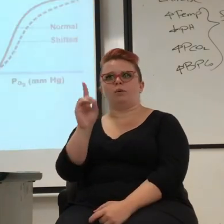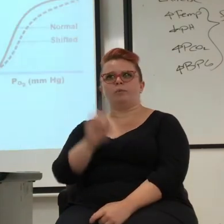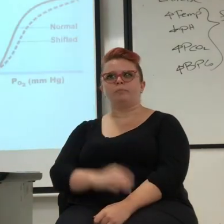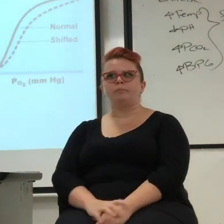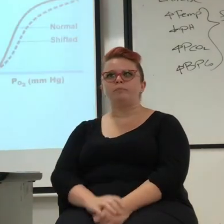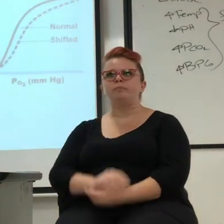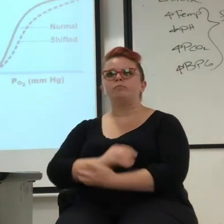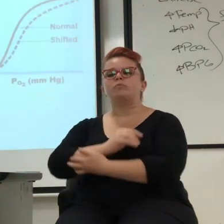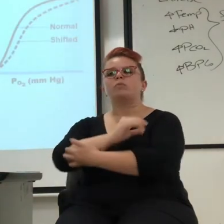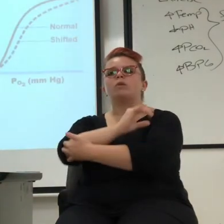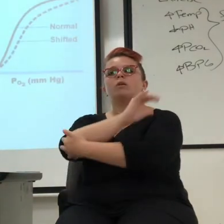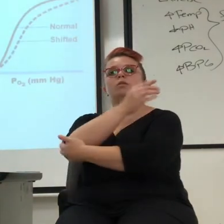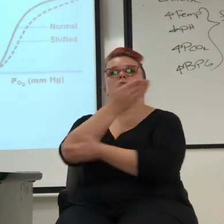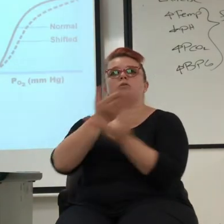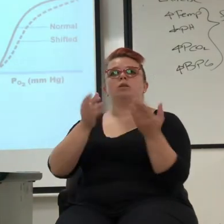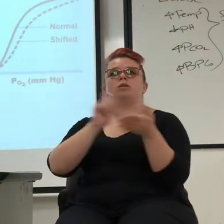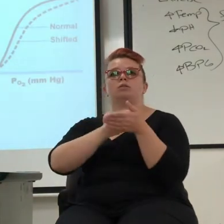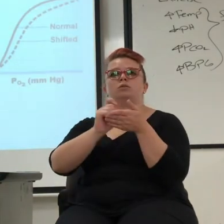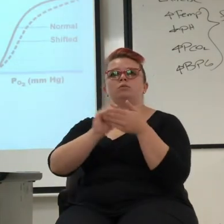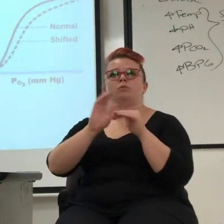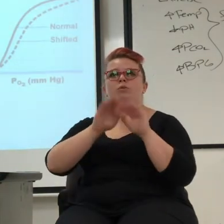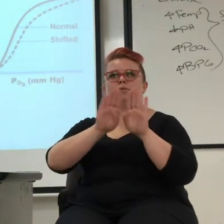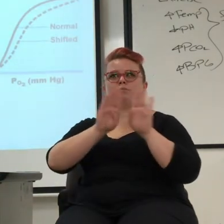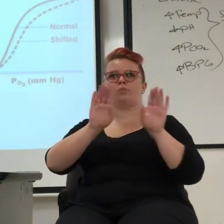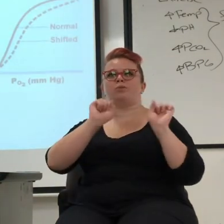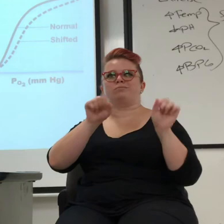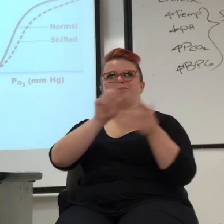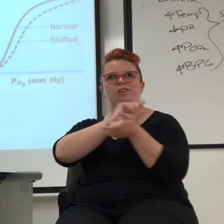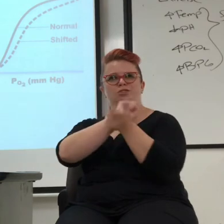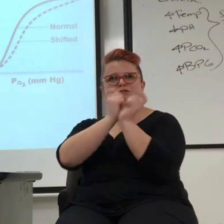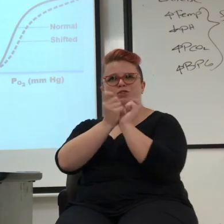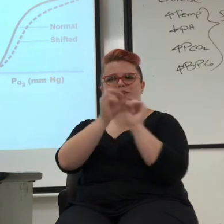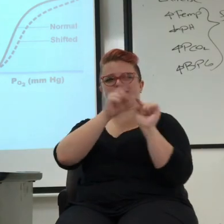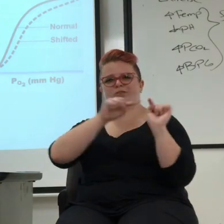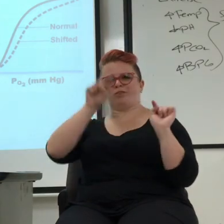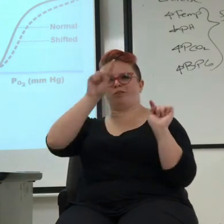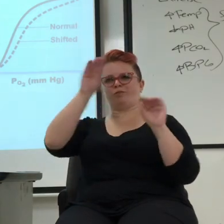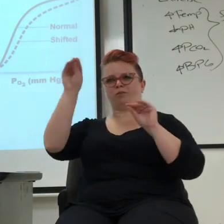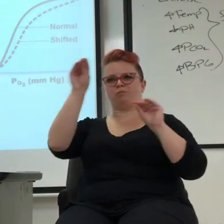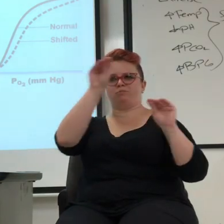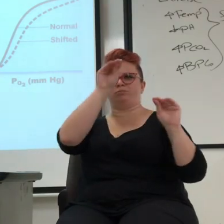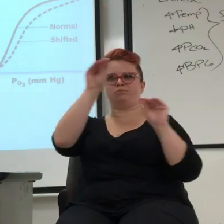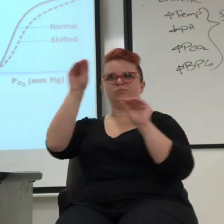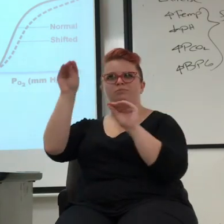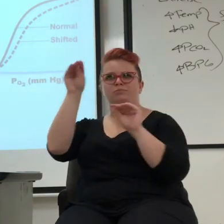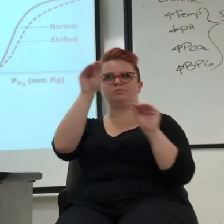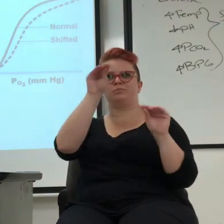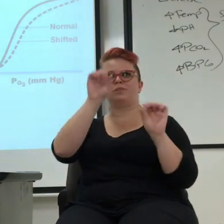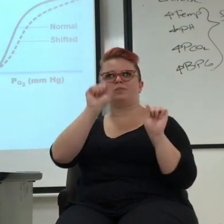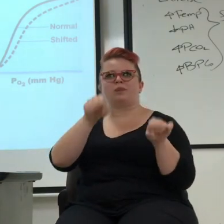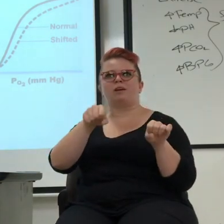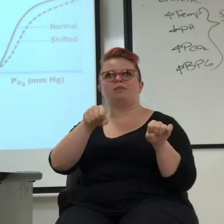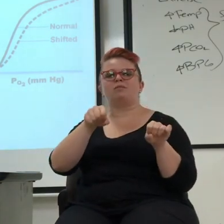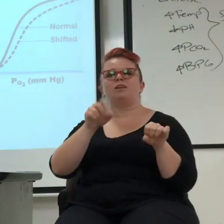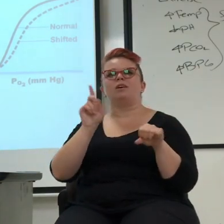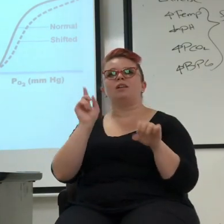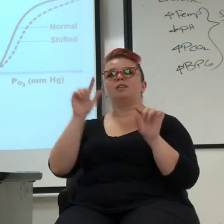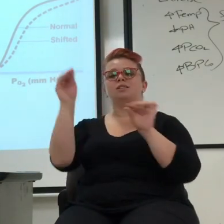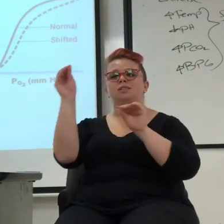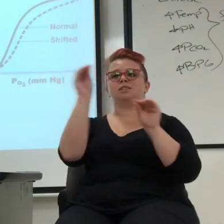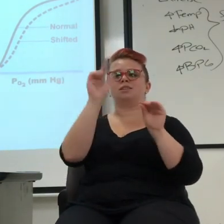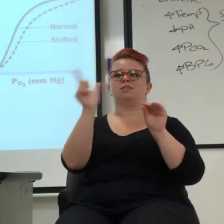can actually shift the curve. You can shift this curve one way or the other. This is a leftward